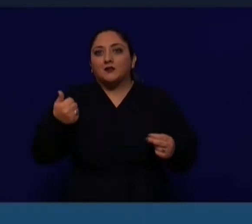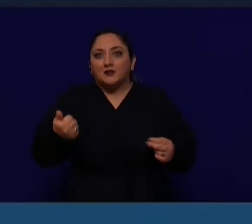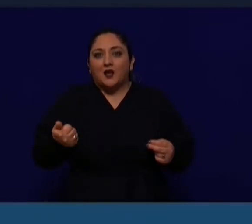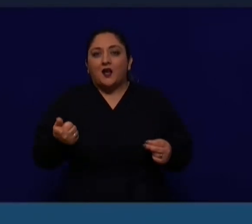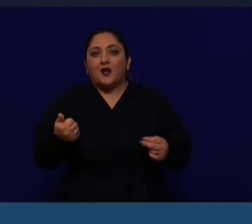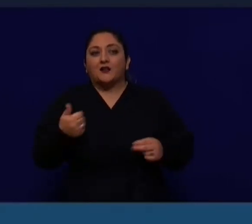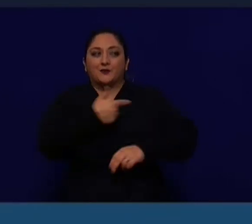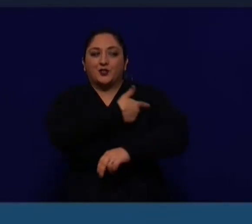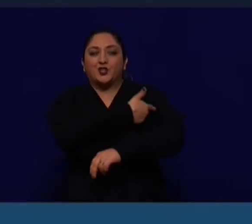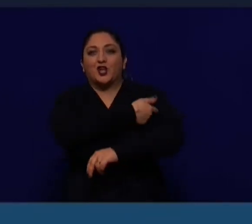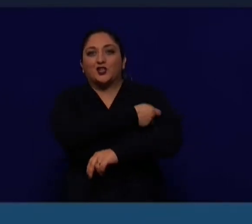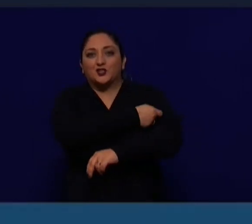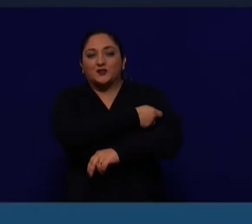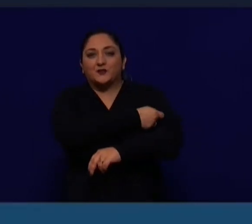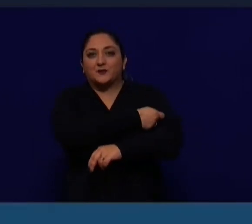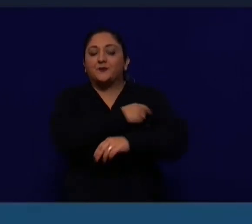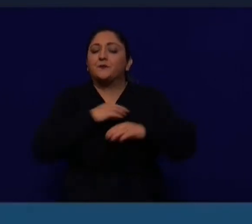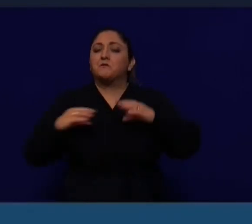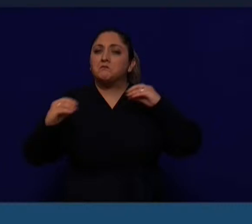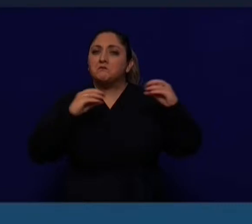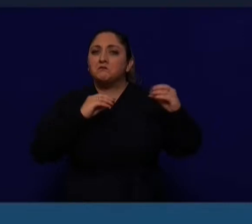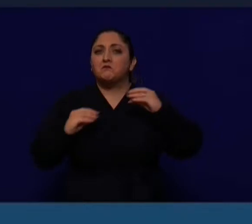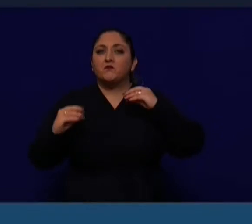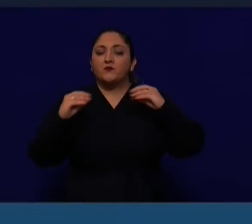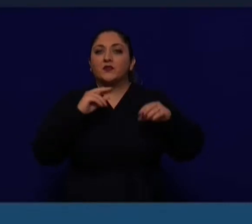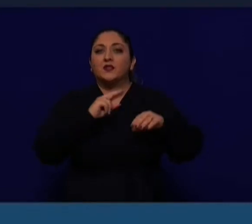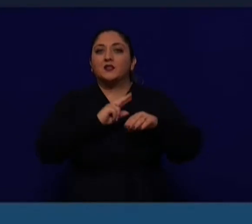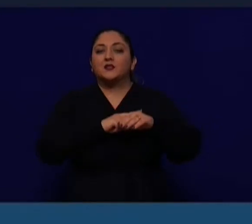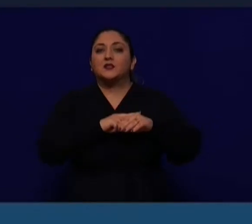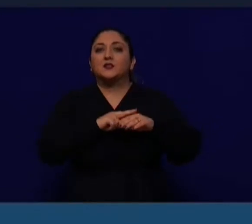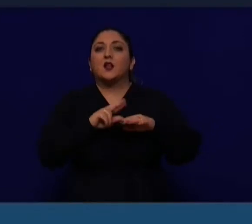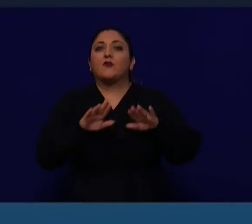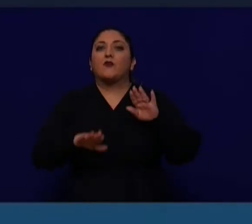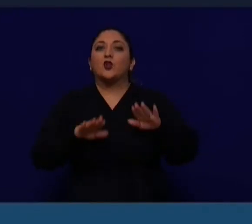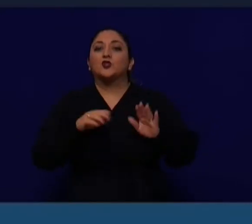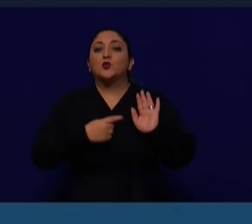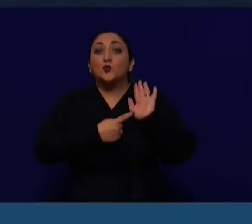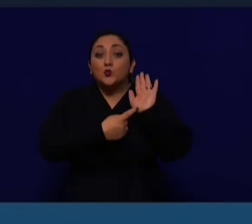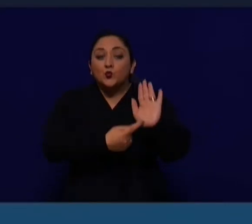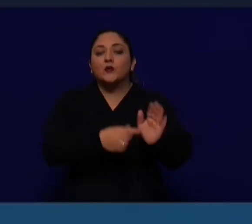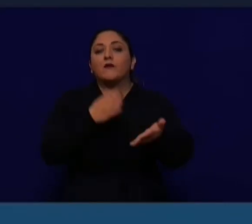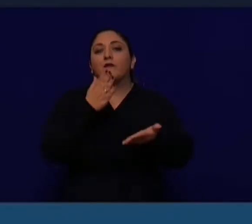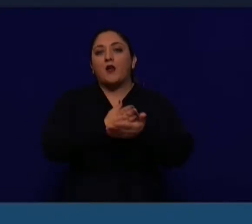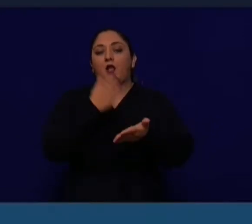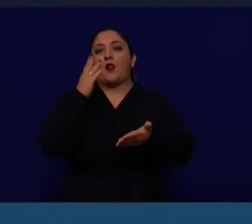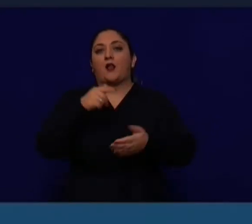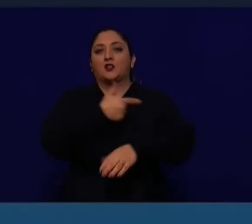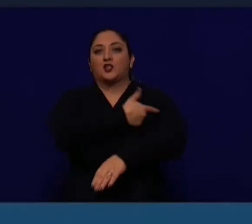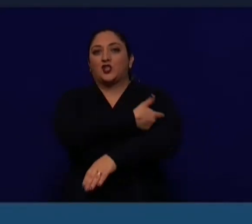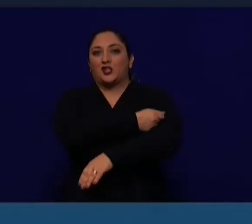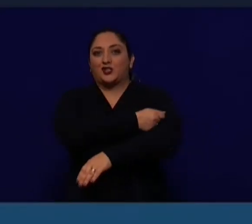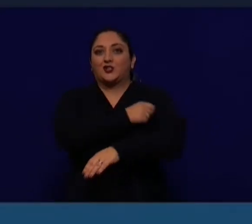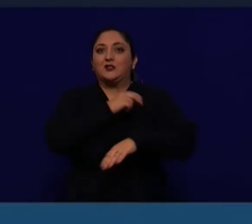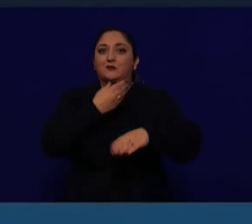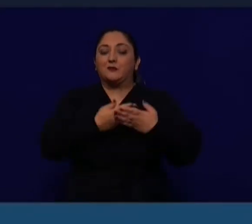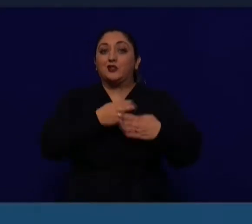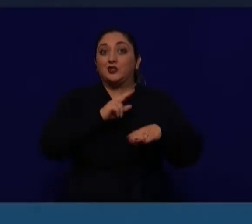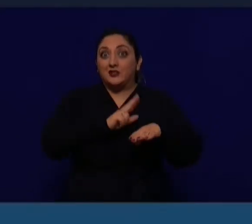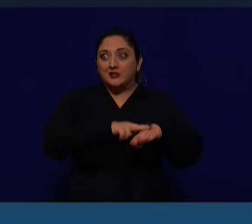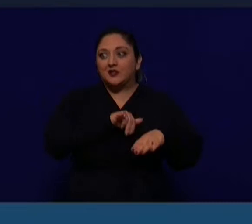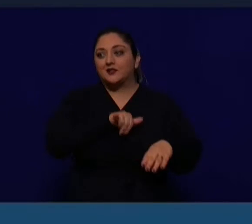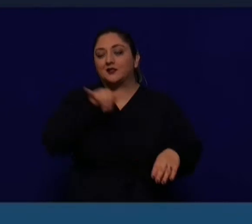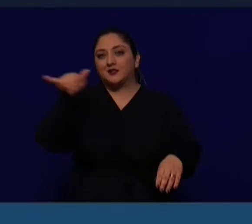din il-vaccine. Fejn hemm diskussjonijiet fejn inti tista' tuża il-proof of vaccination biex persuna jkun jista' jimxi minn pajjiż għal